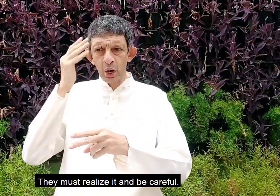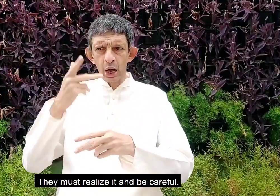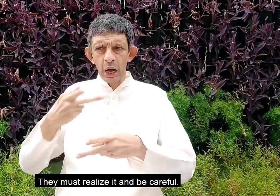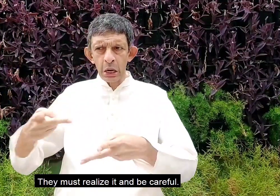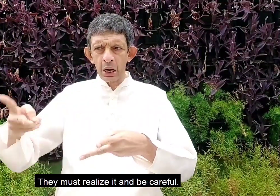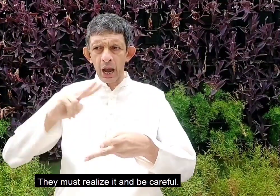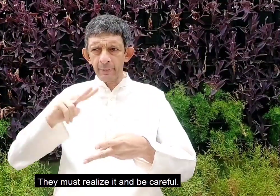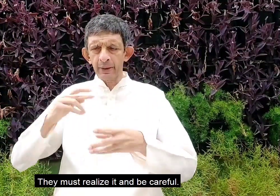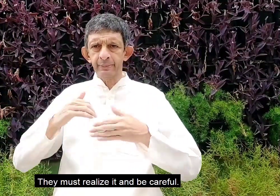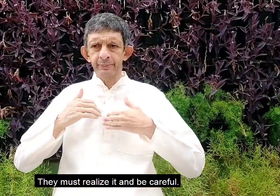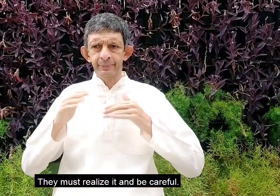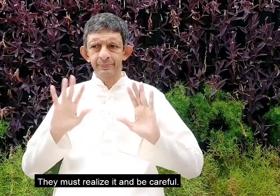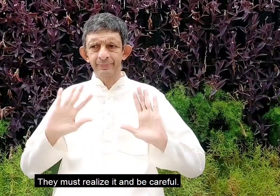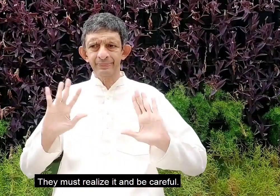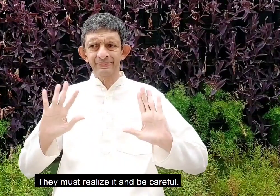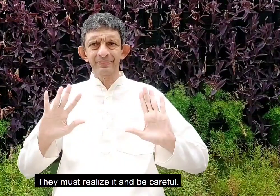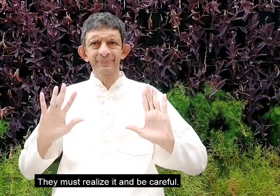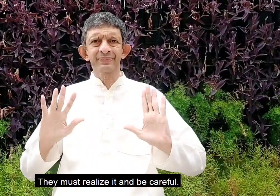They must realize it and be careful.